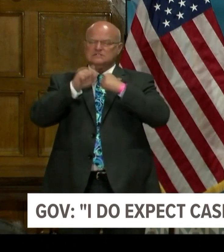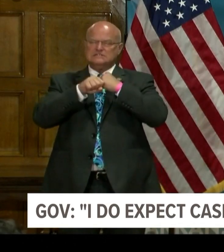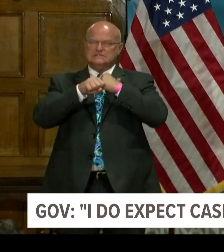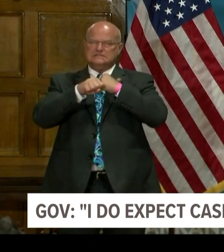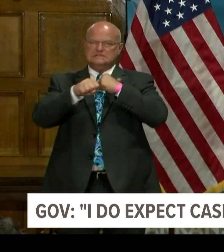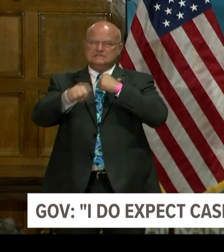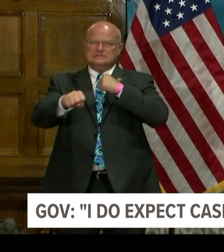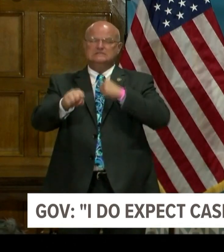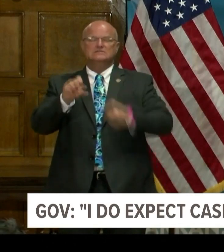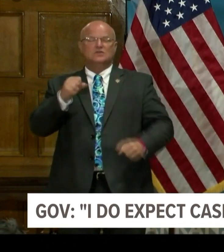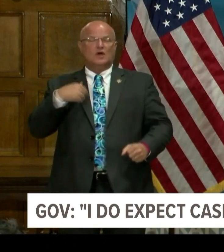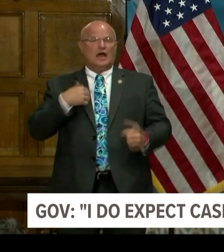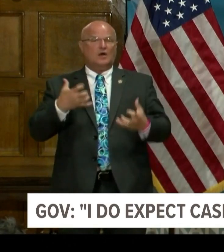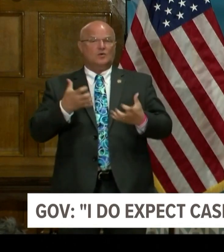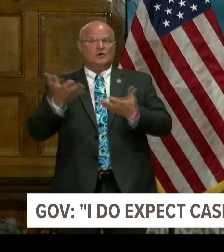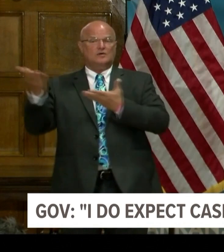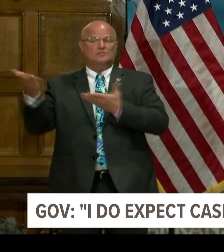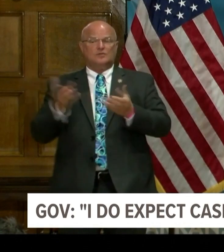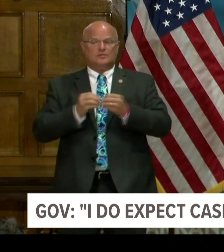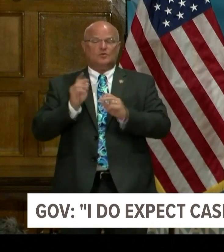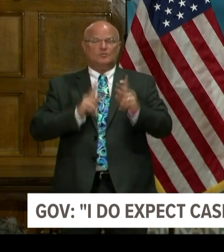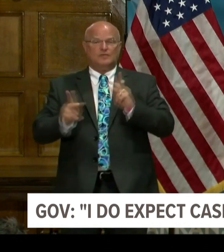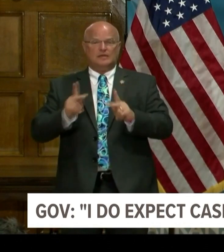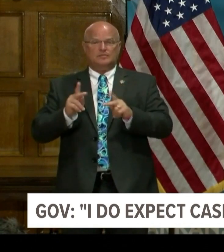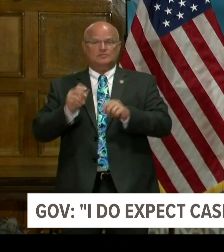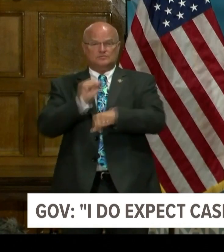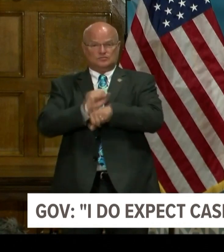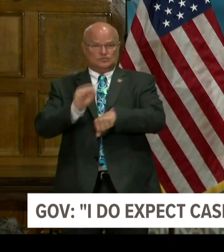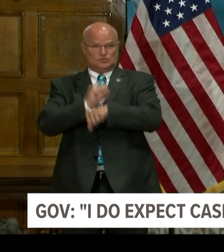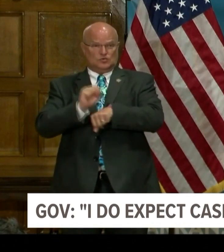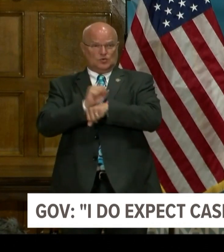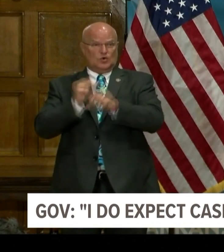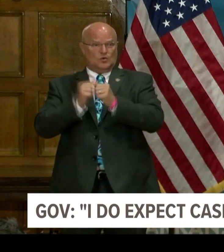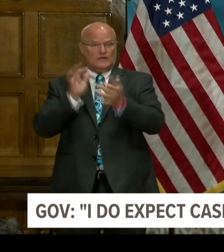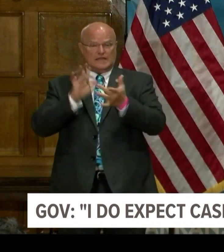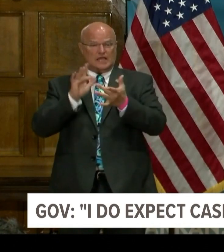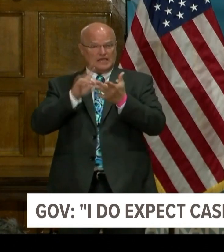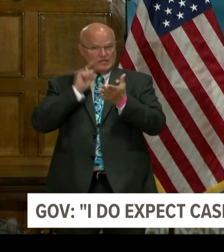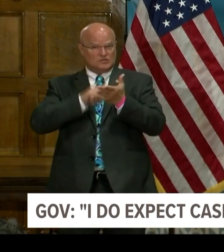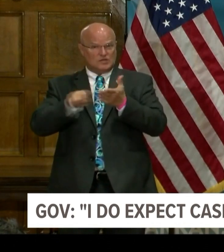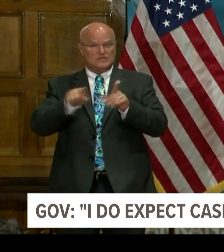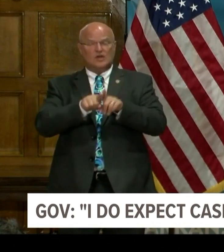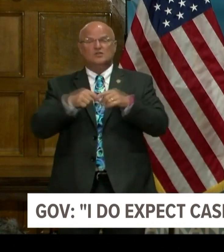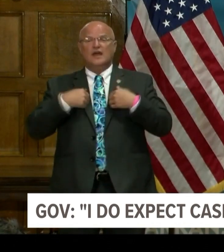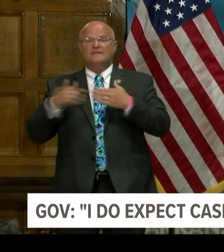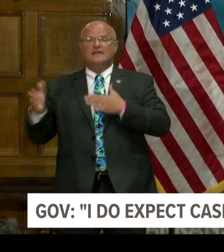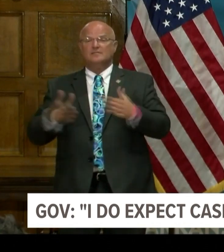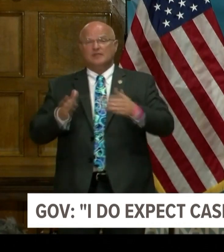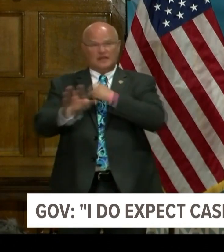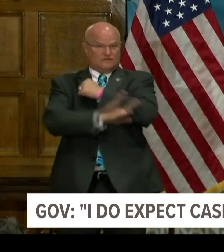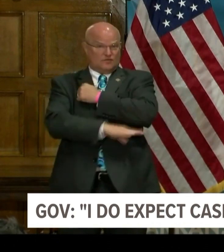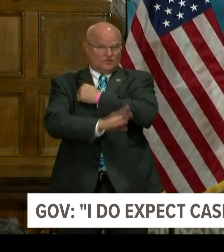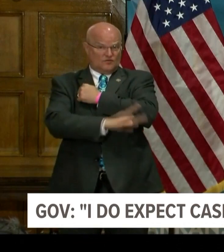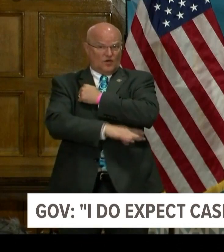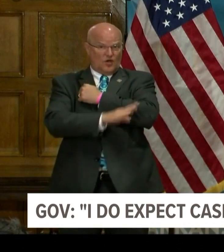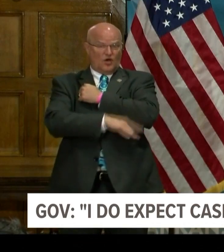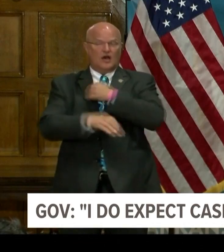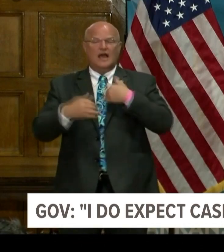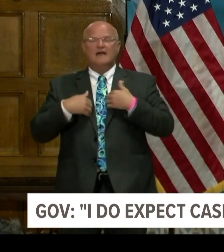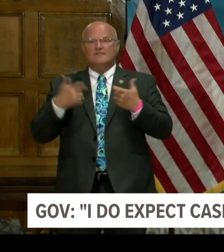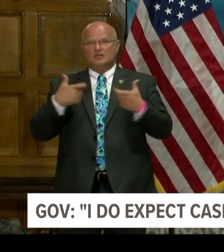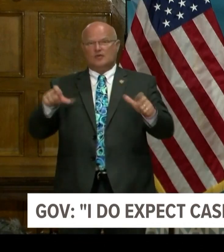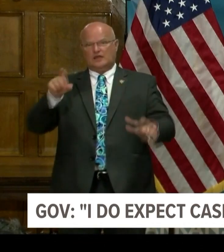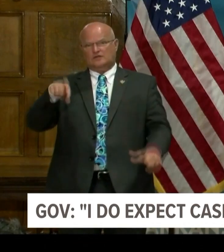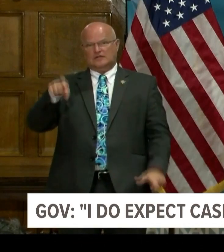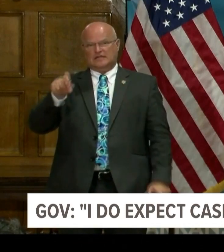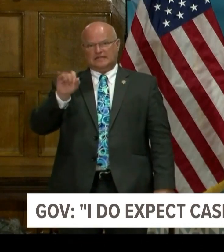stretched thin. And so I want to bring more people on. And we also want to have that plan for the fall, that we have even a